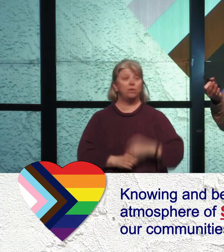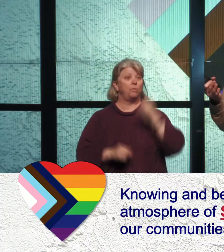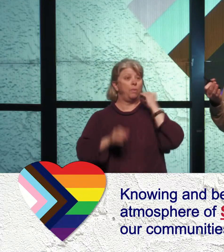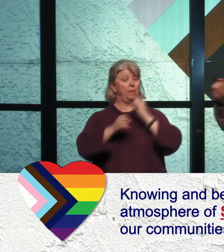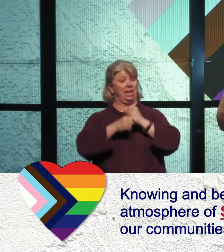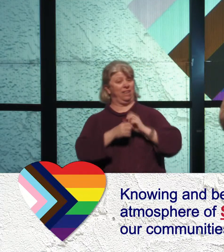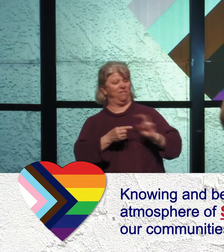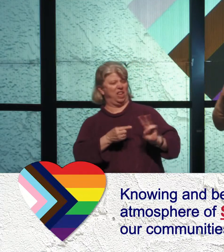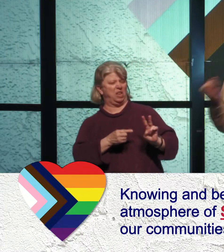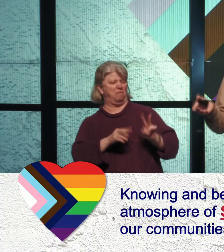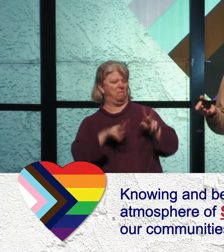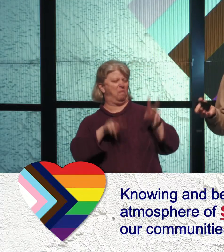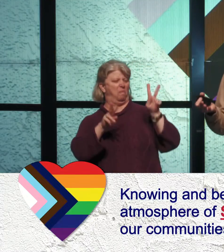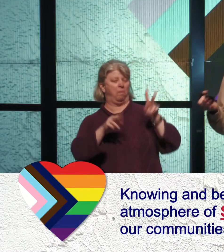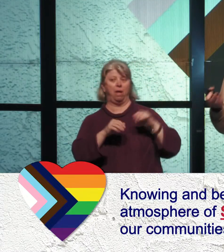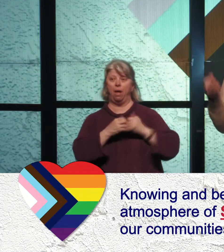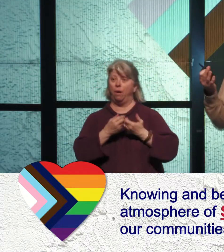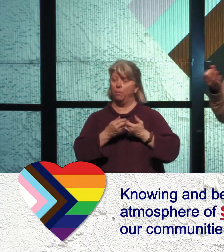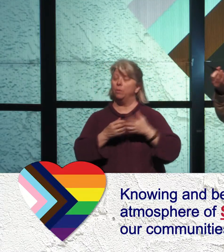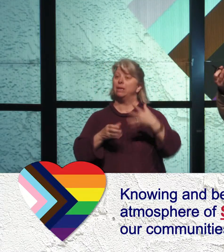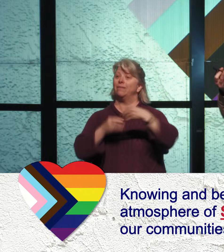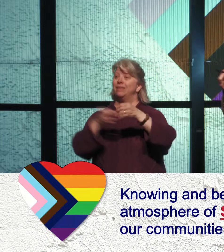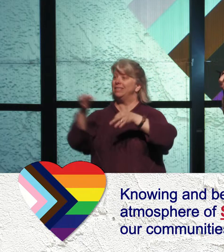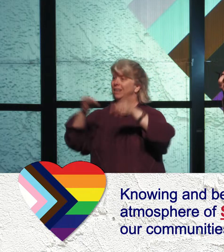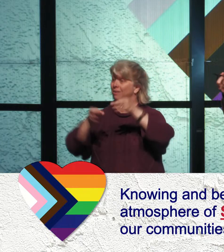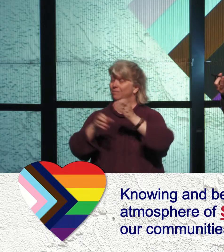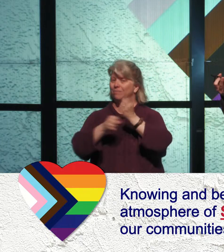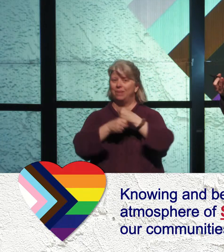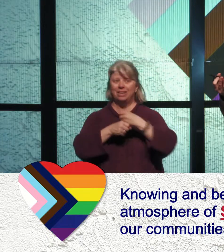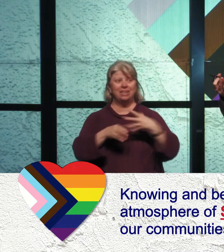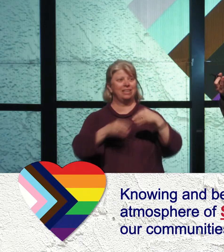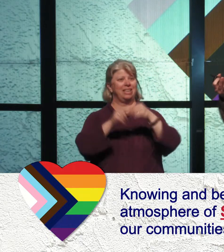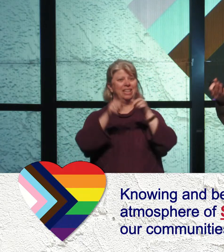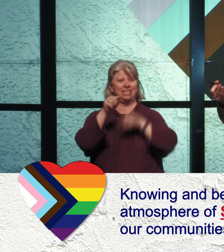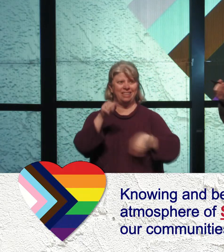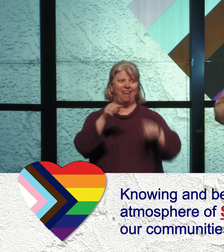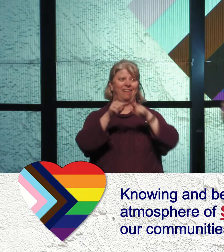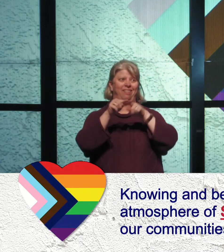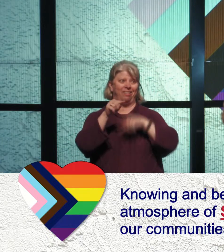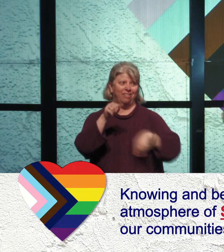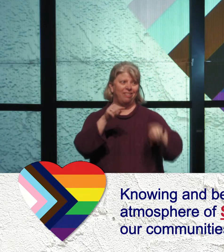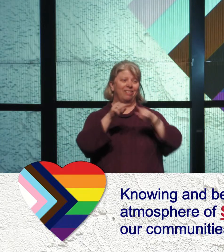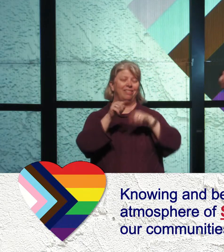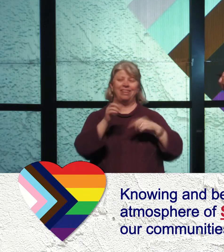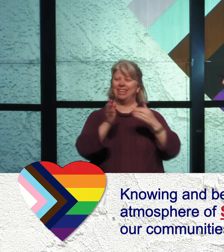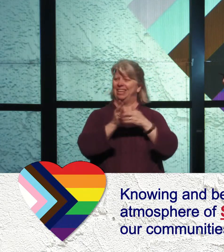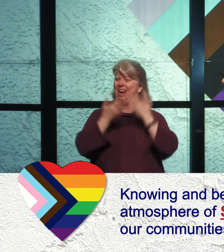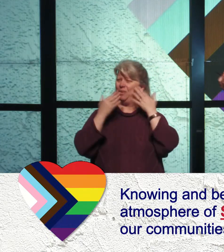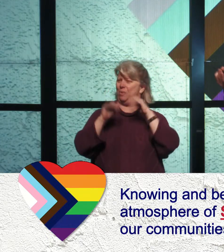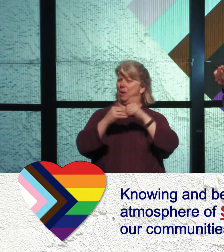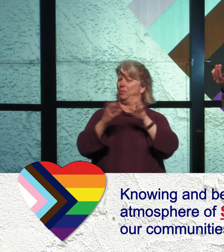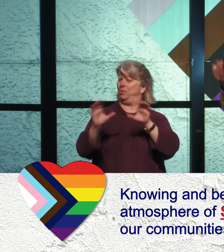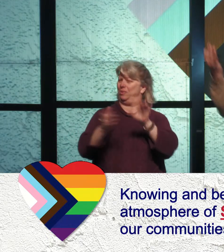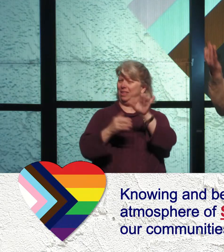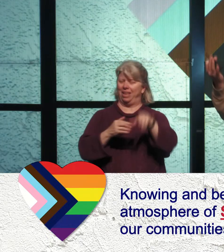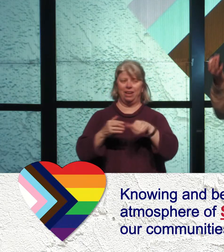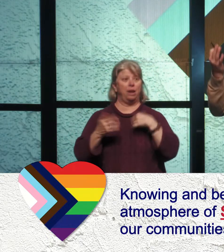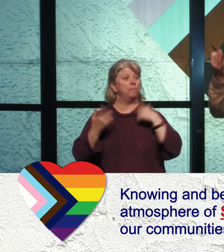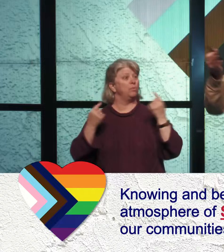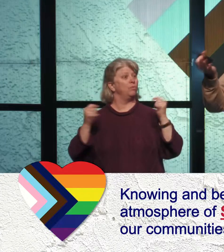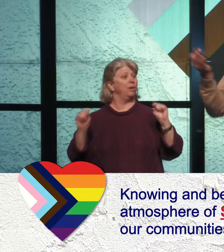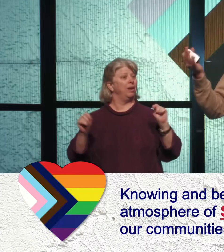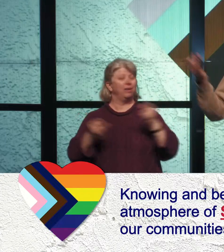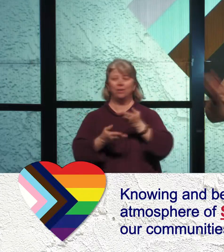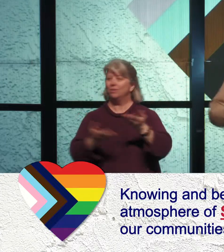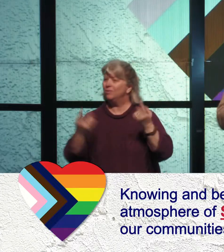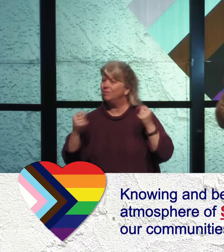create victims in the way in which we engage in justice, we're just participating in the cycle. And I don't know how to do that, right? I'm trying,